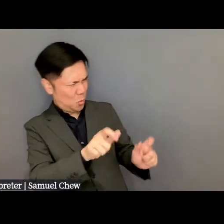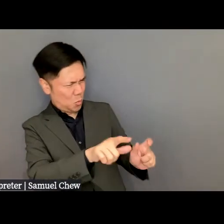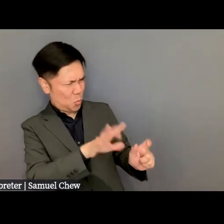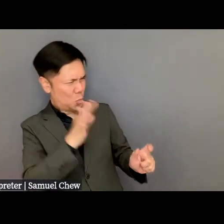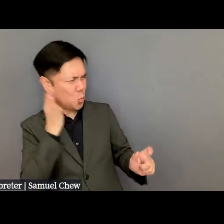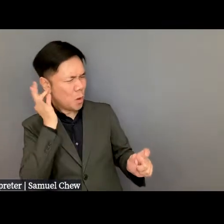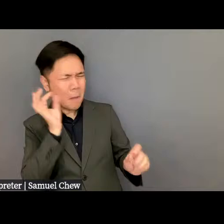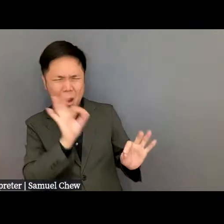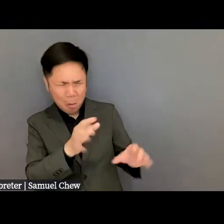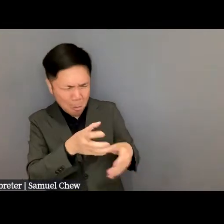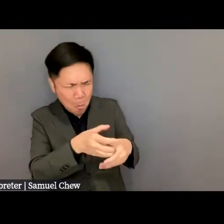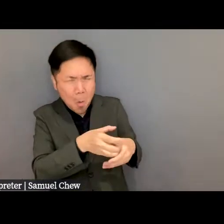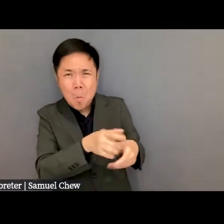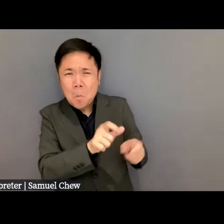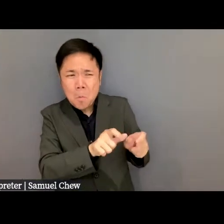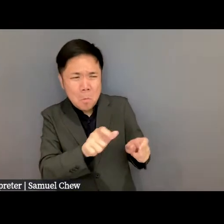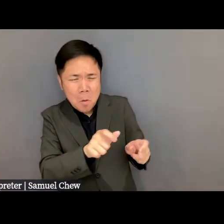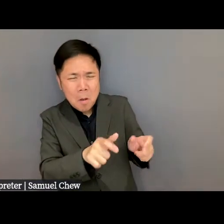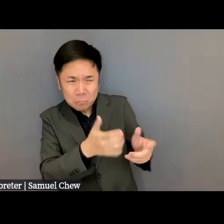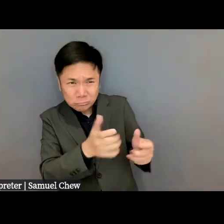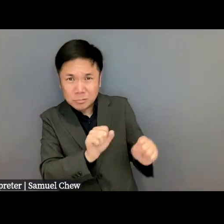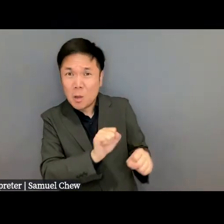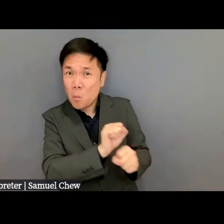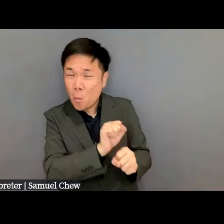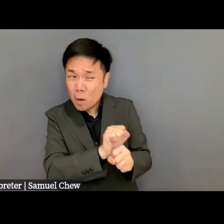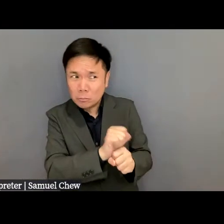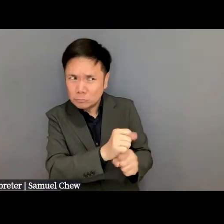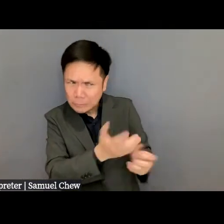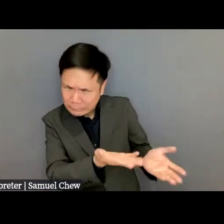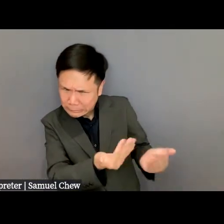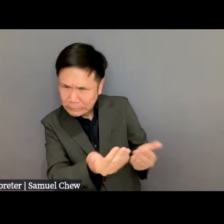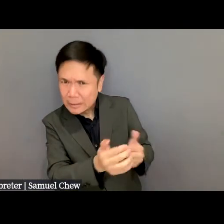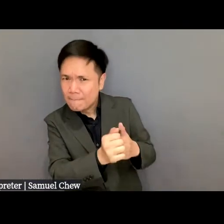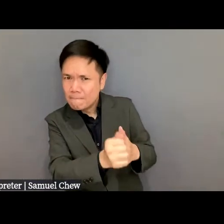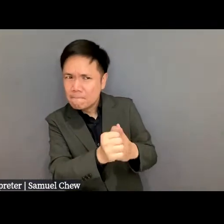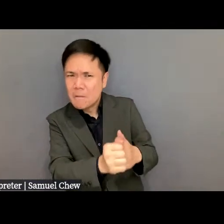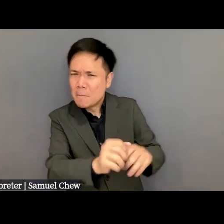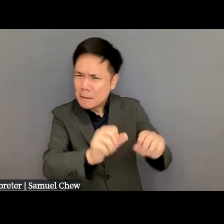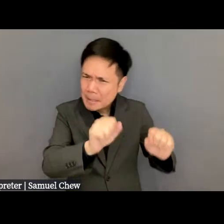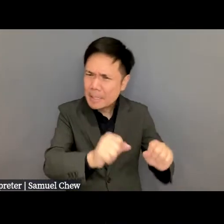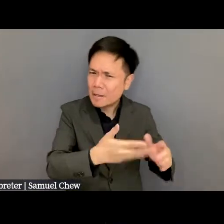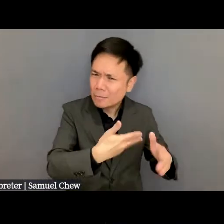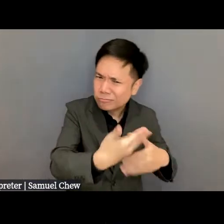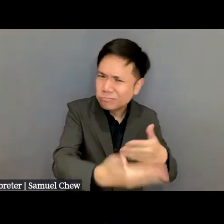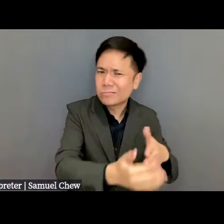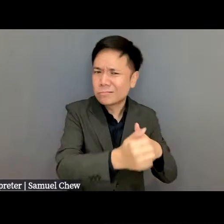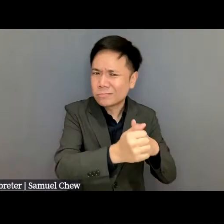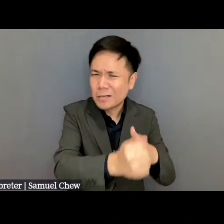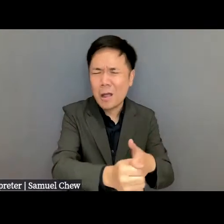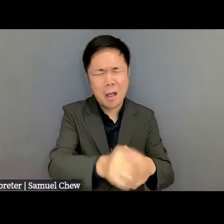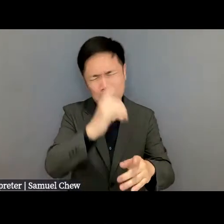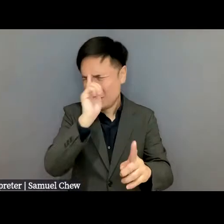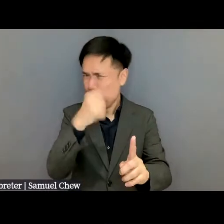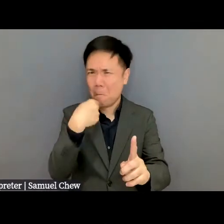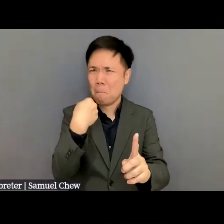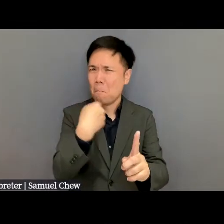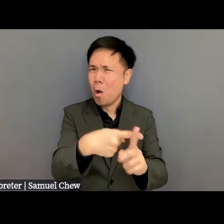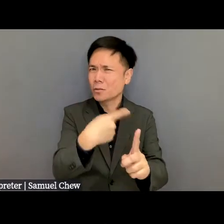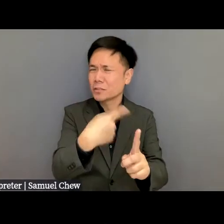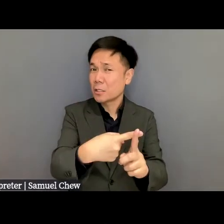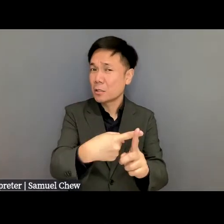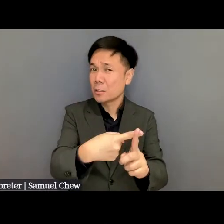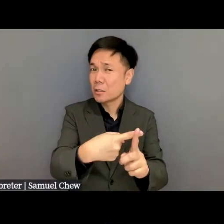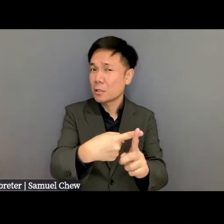in the sector and let them also lead, make them capable of leading? It's positive impact. You're gonna have